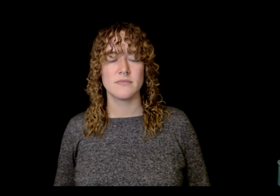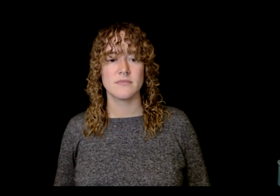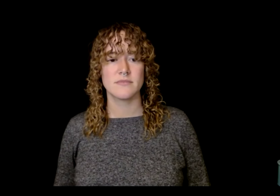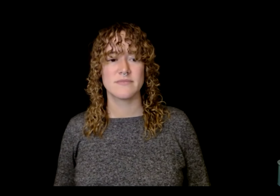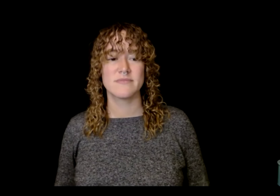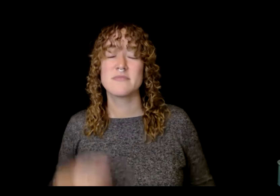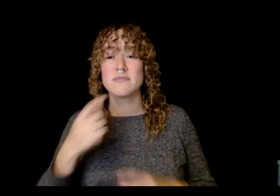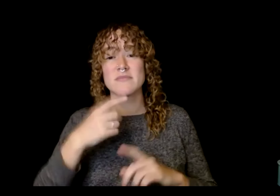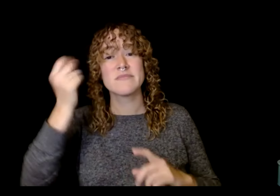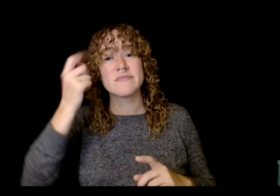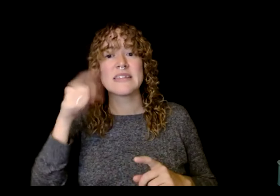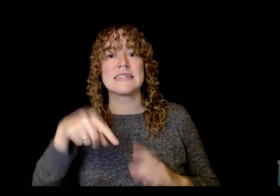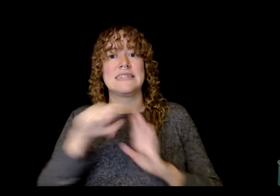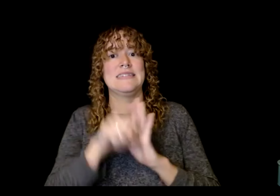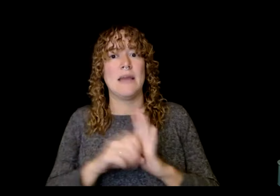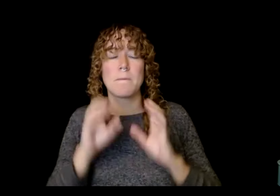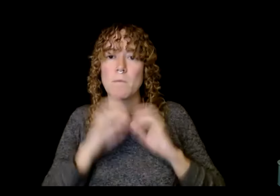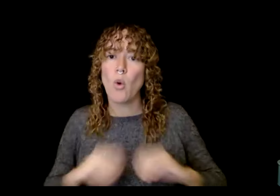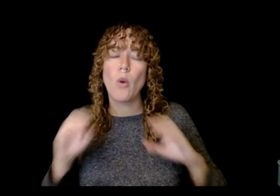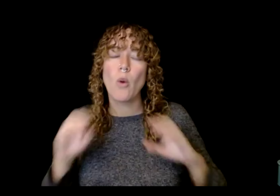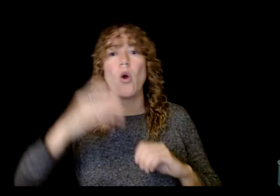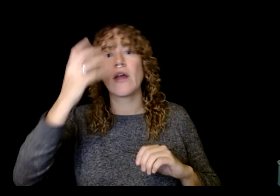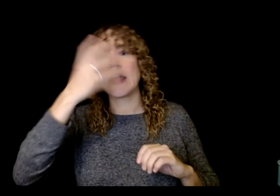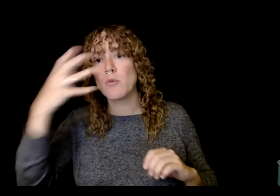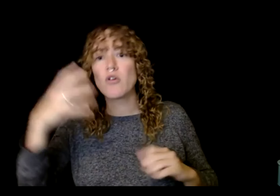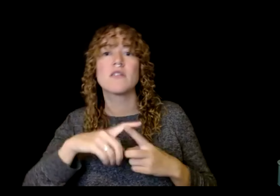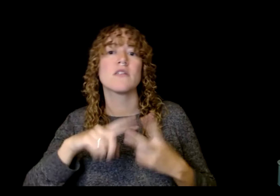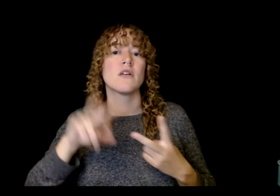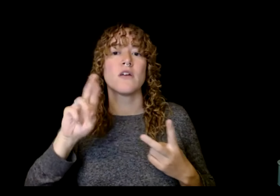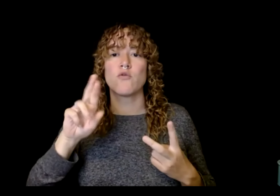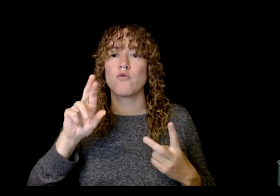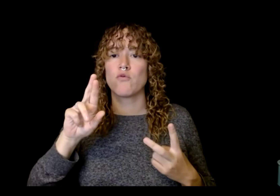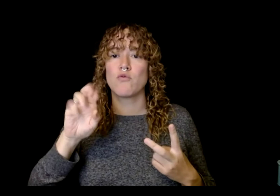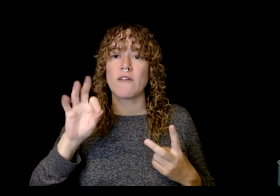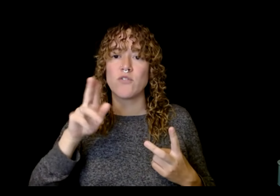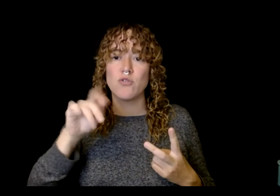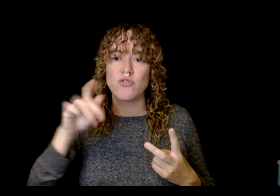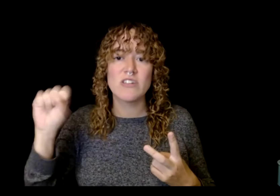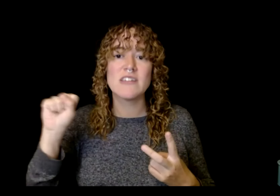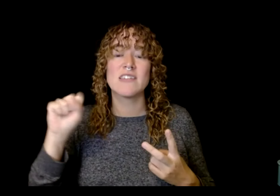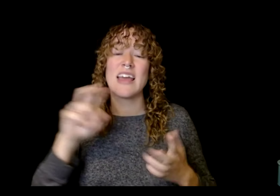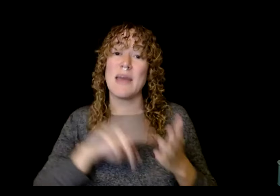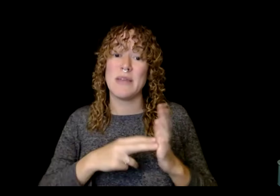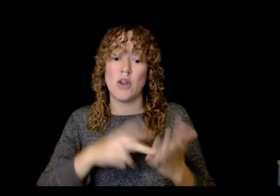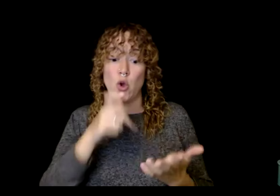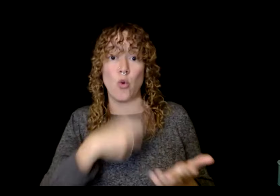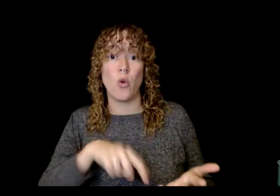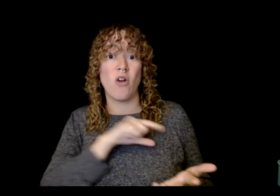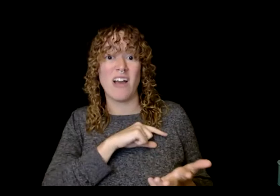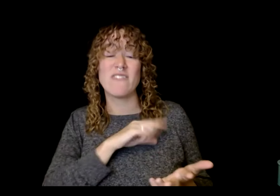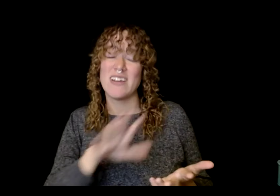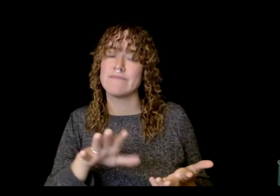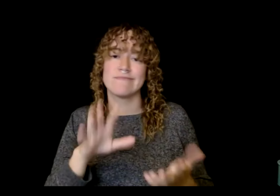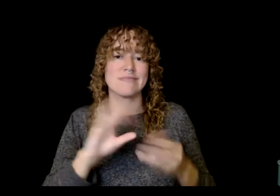immigrants and refugees in our state, I think the people who qualify, the number is higher than it was last long